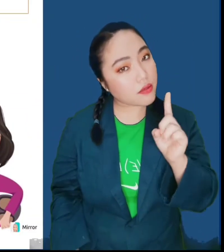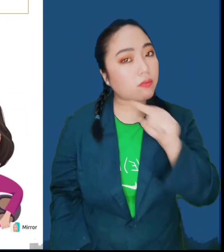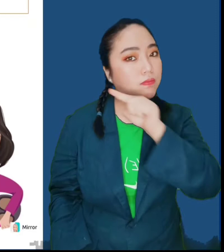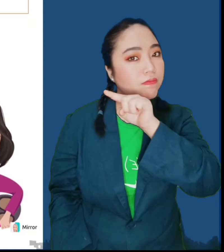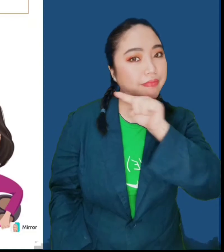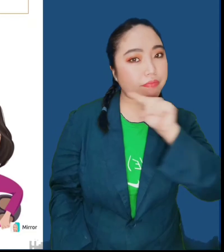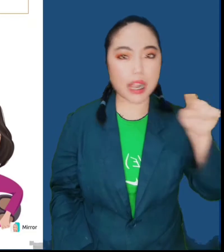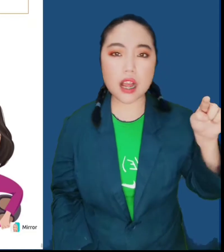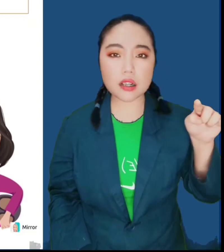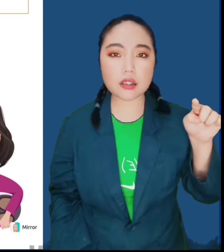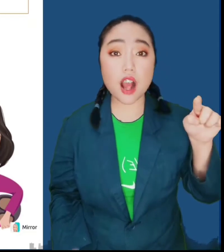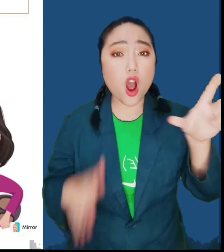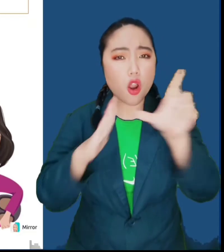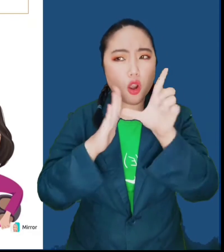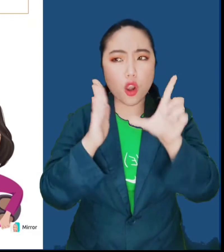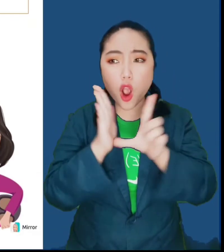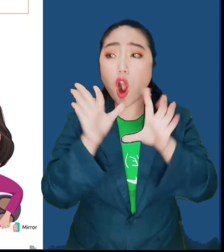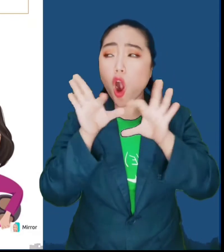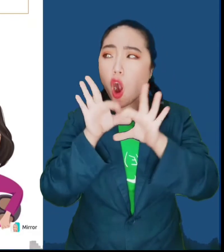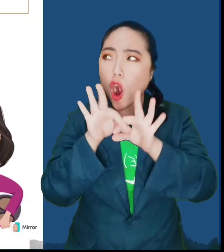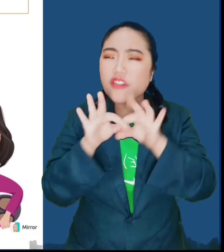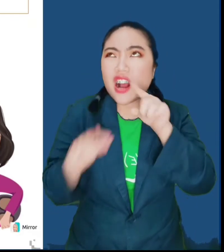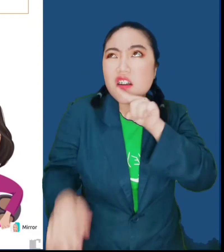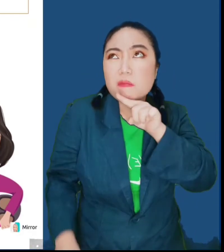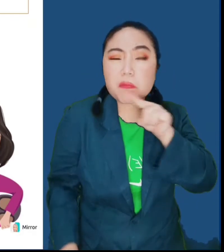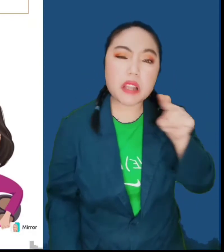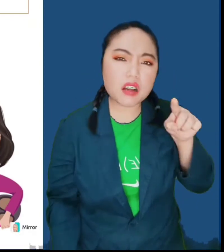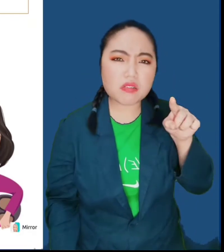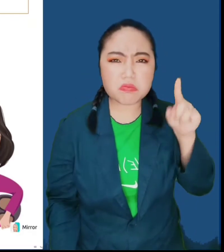as law of blank.